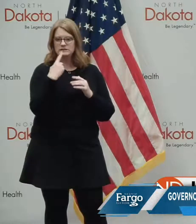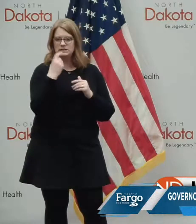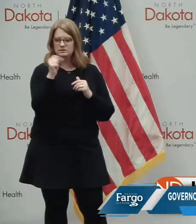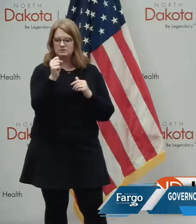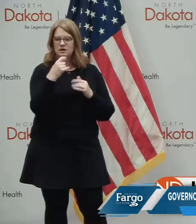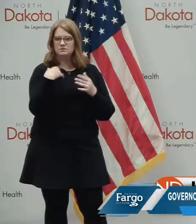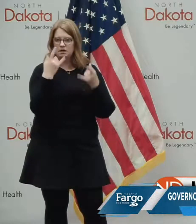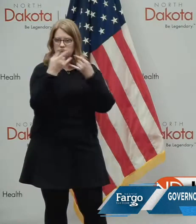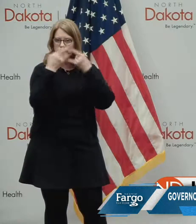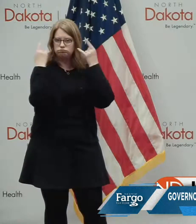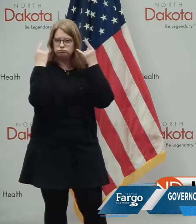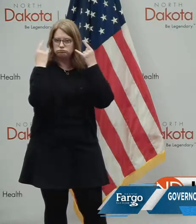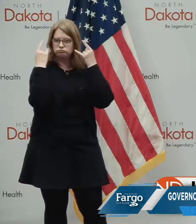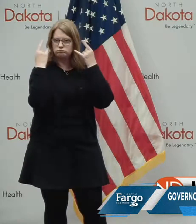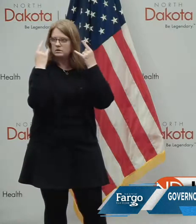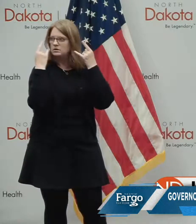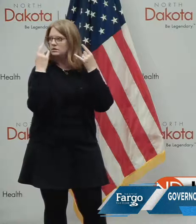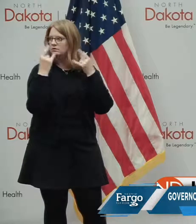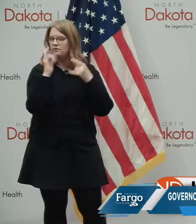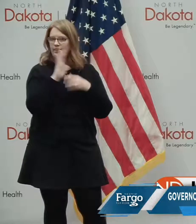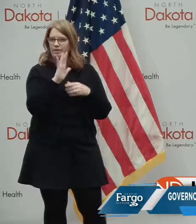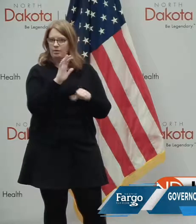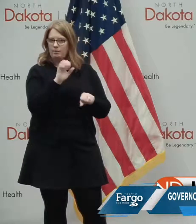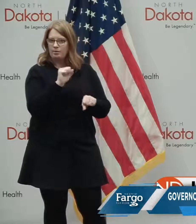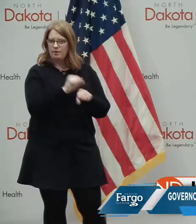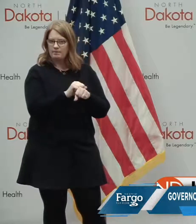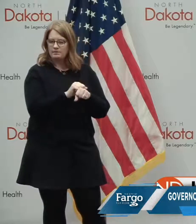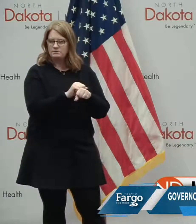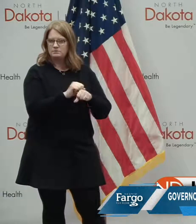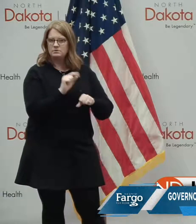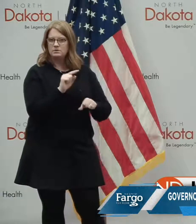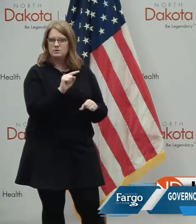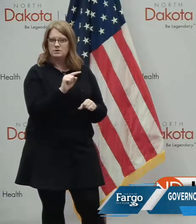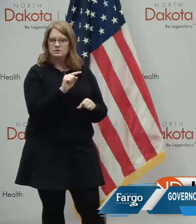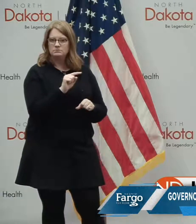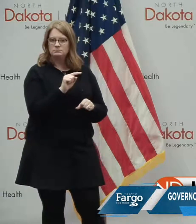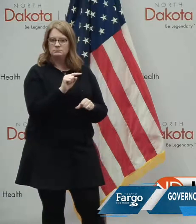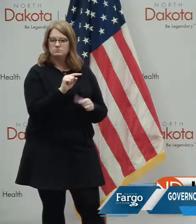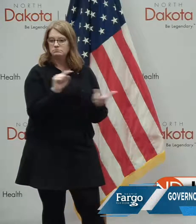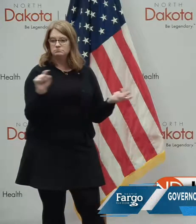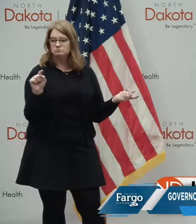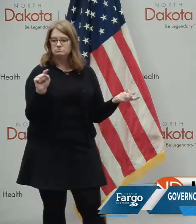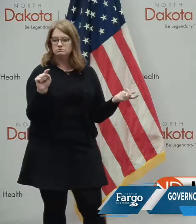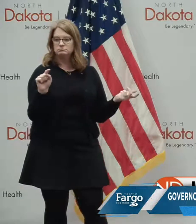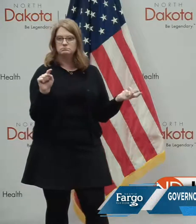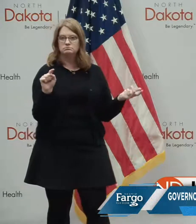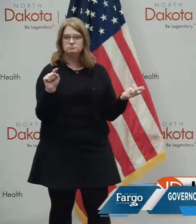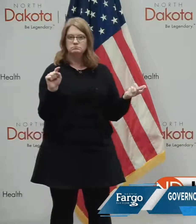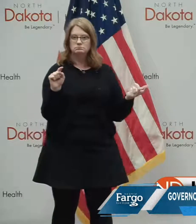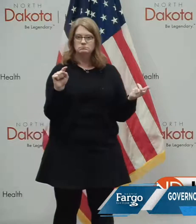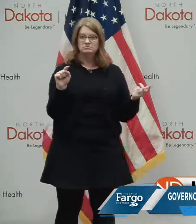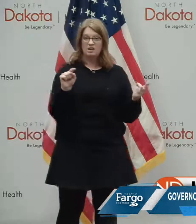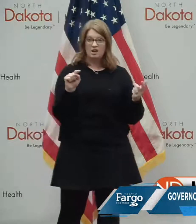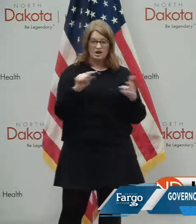face mask for their appointment, and no one was diagnosed